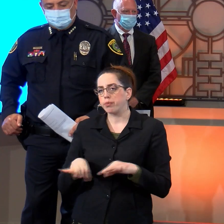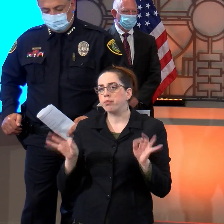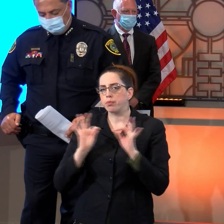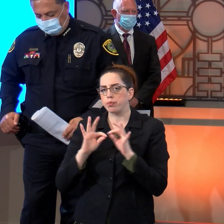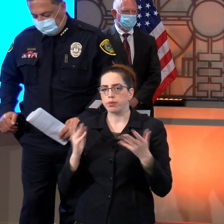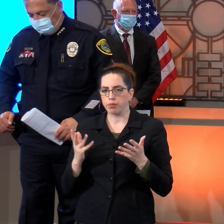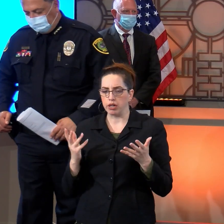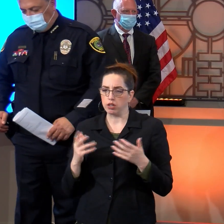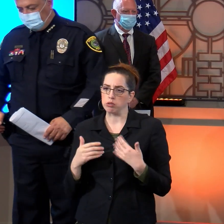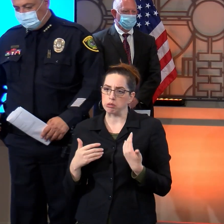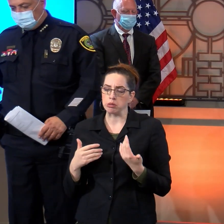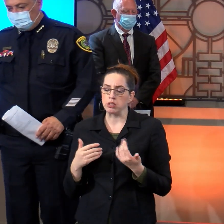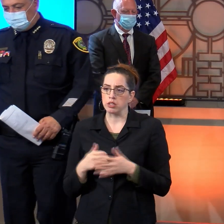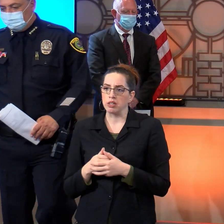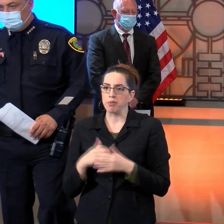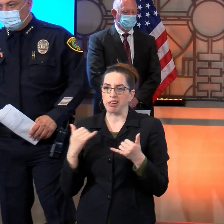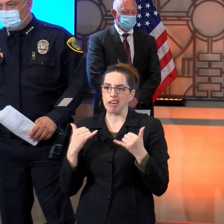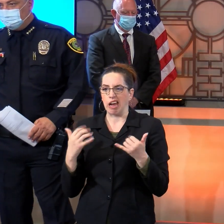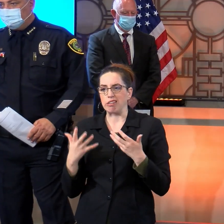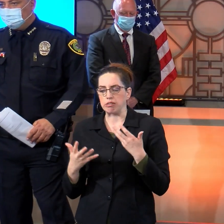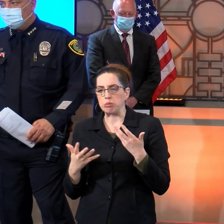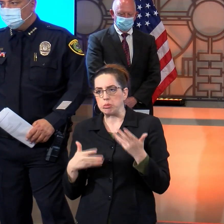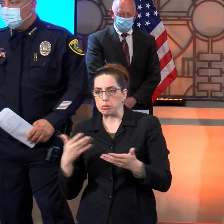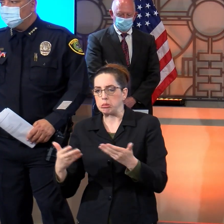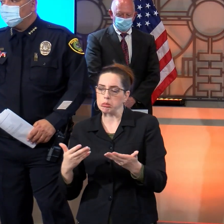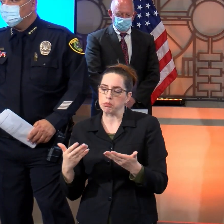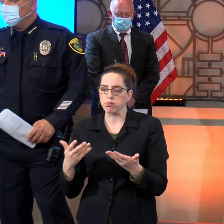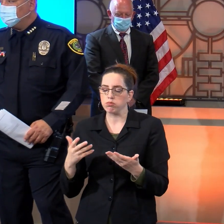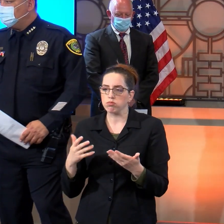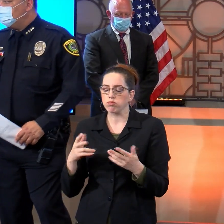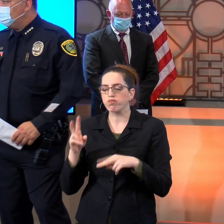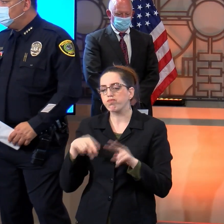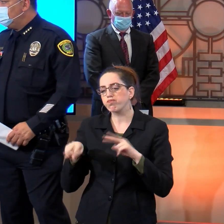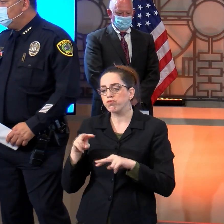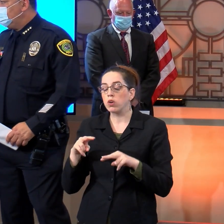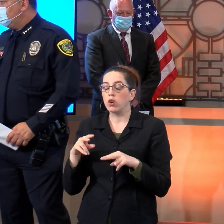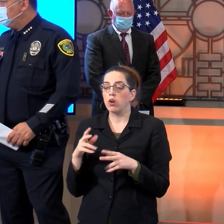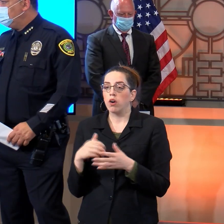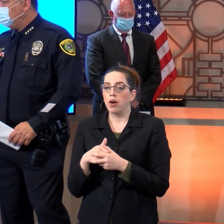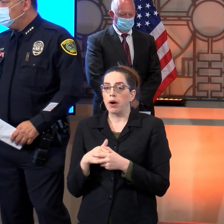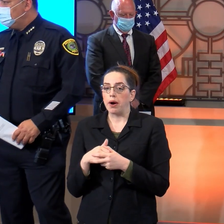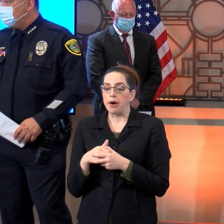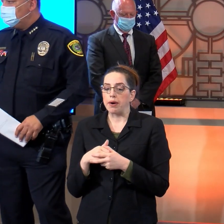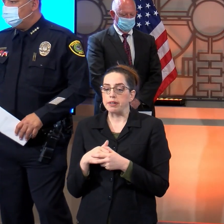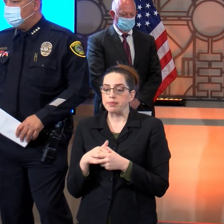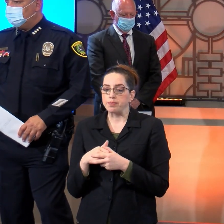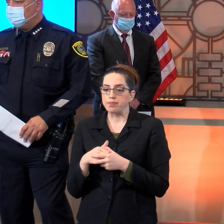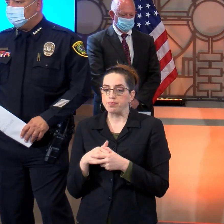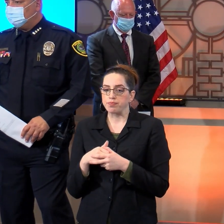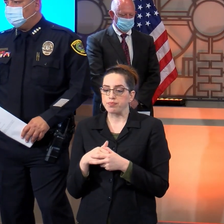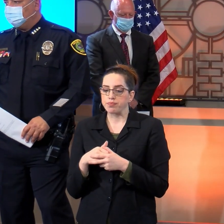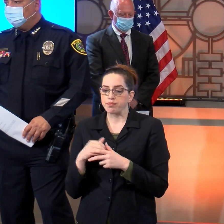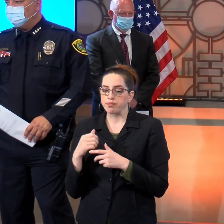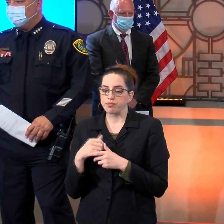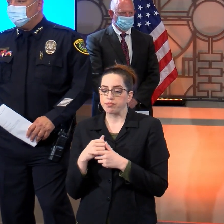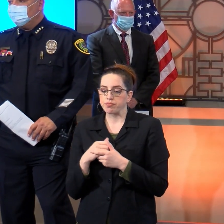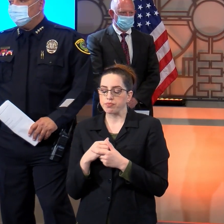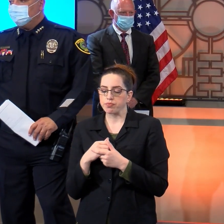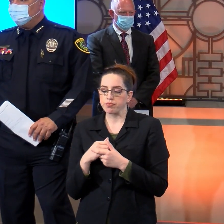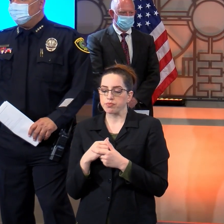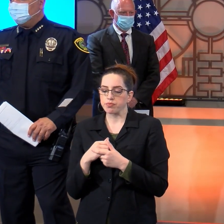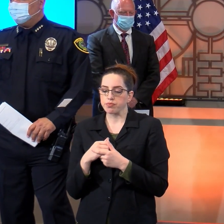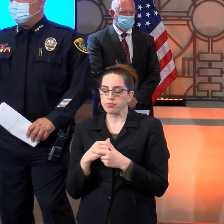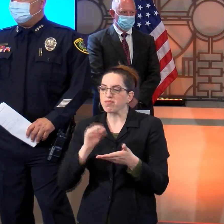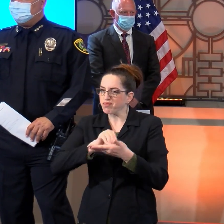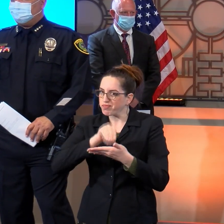and is really quite mature at this stage are the measures that we need to follow, both the leading and the lagging measures, to make sure, again, that this